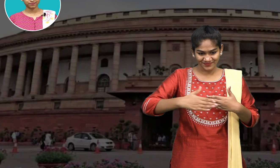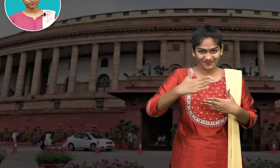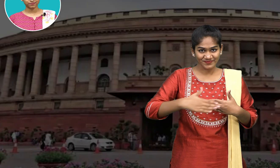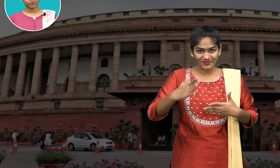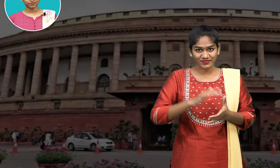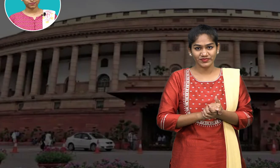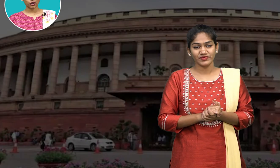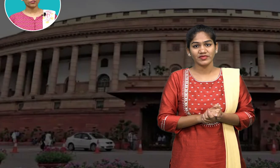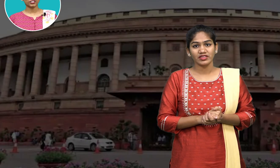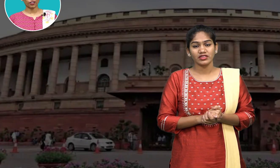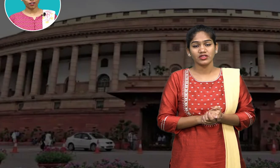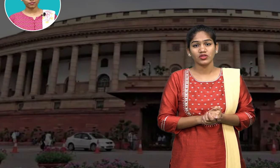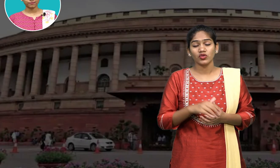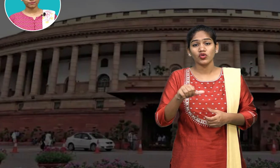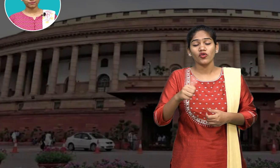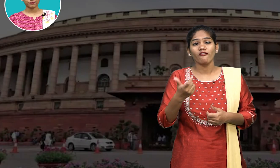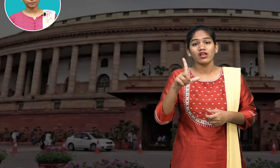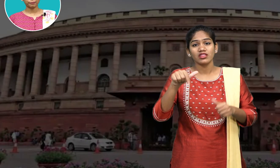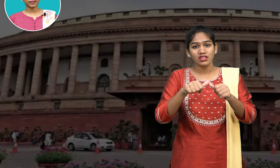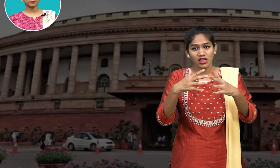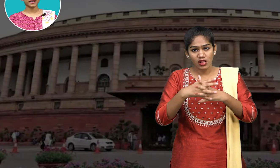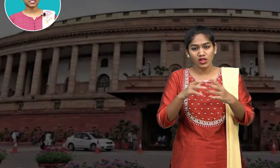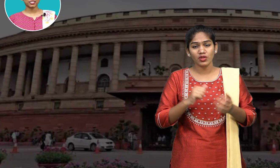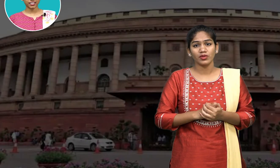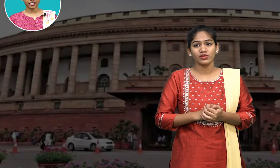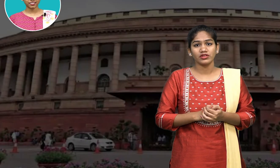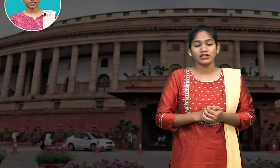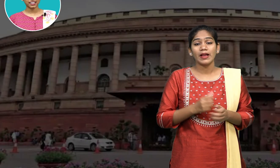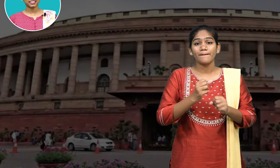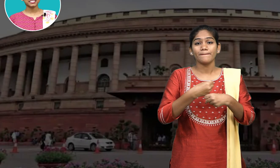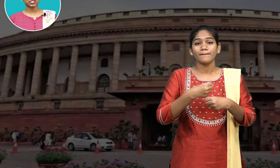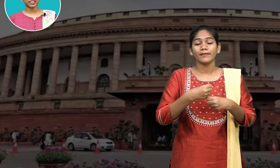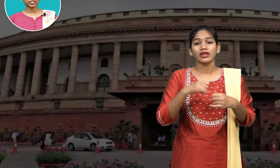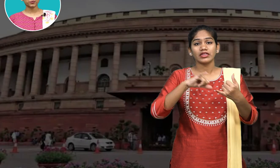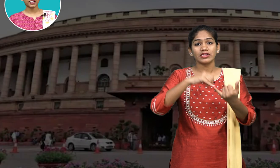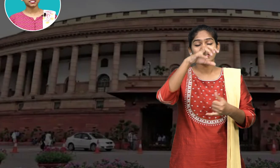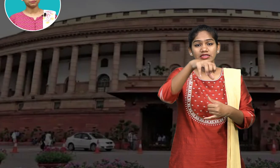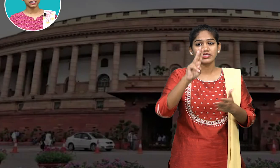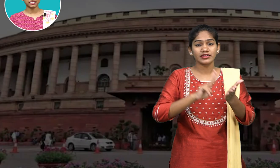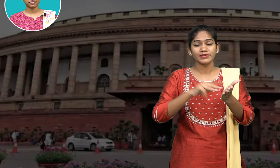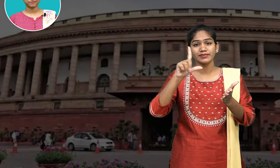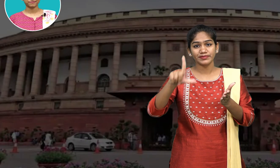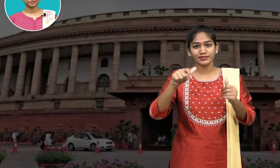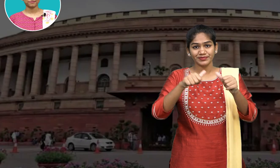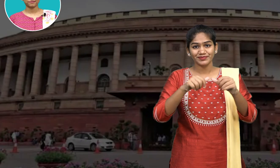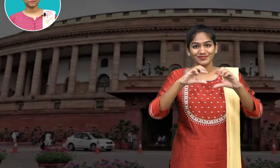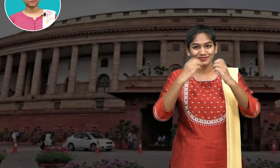precedence over the law made by the state legislative assembly.